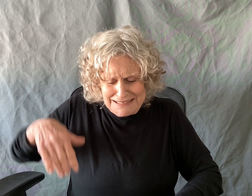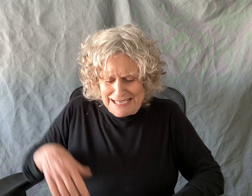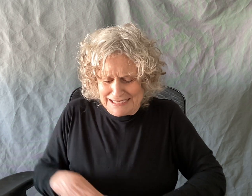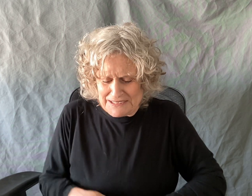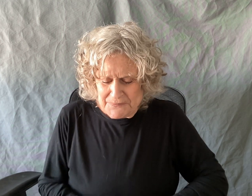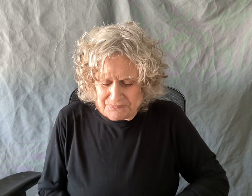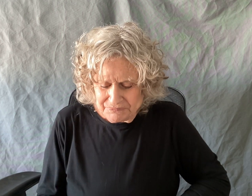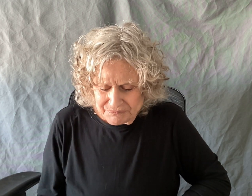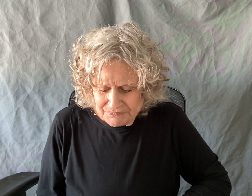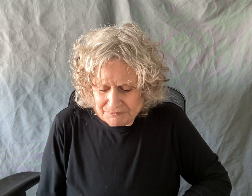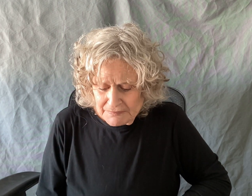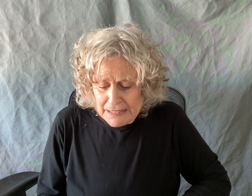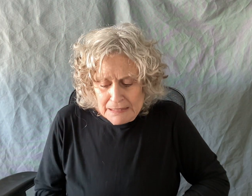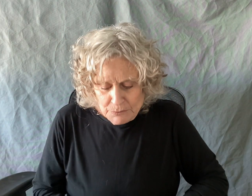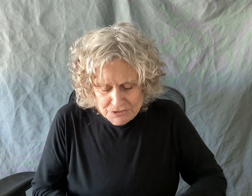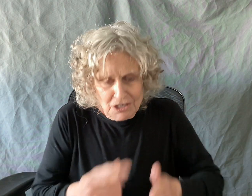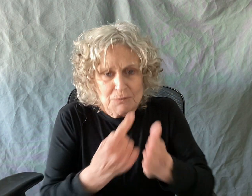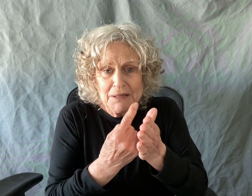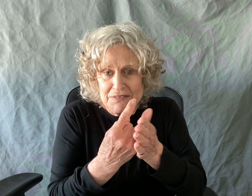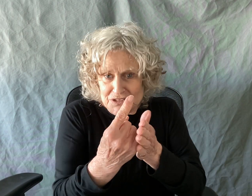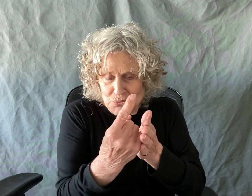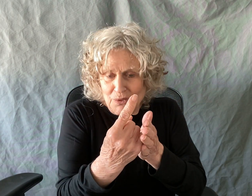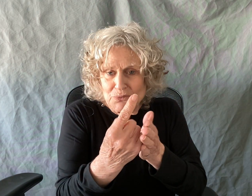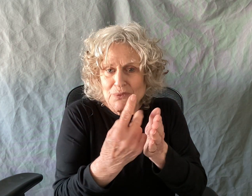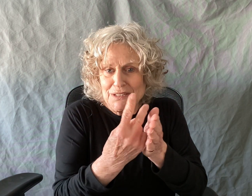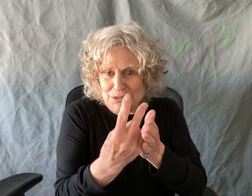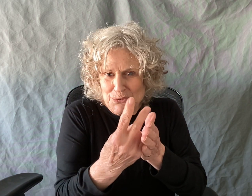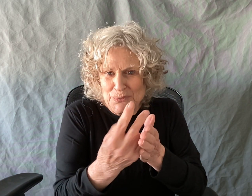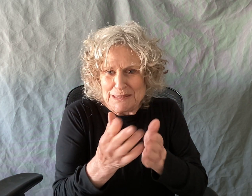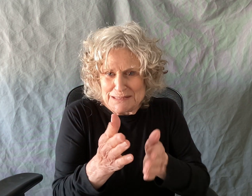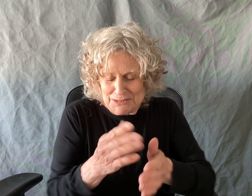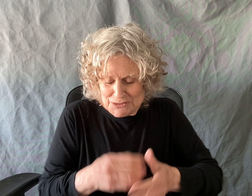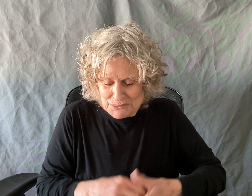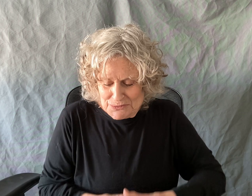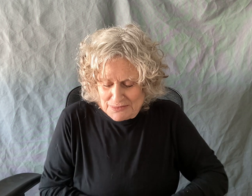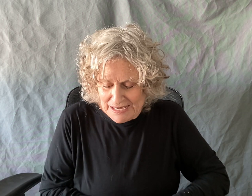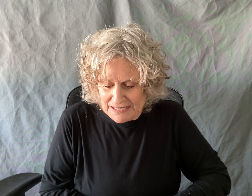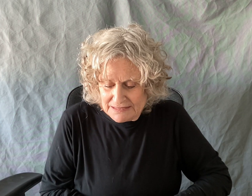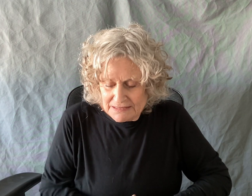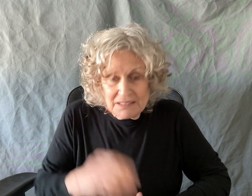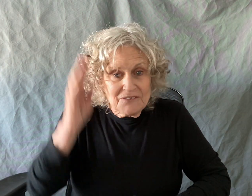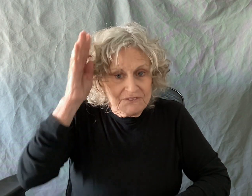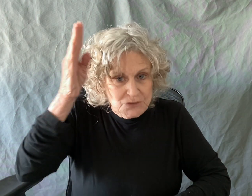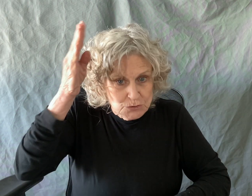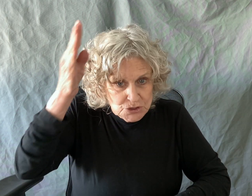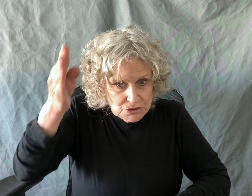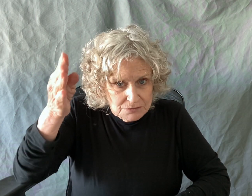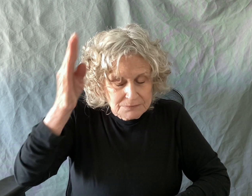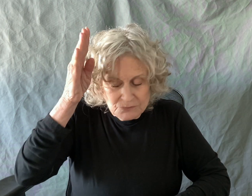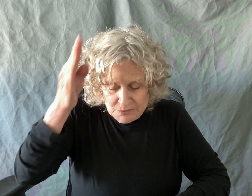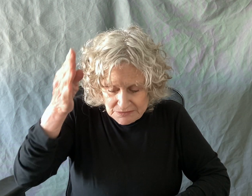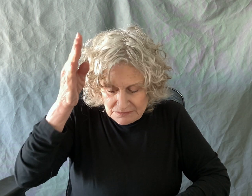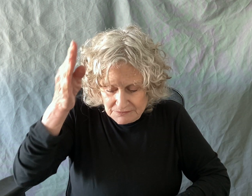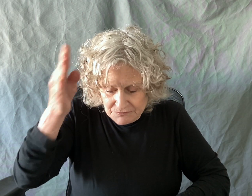yet. We talked about this 1 week, 2 weeks. I showed you that. Future, will,